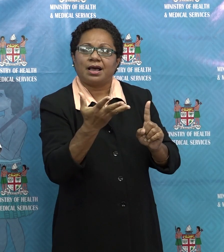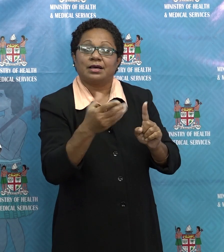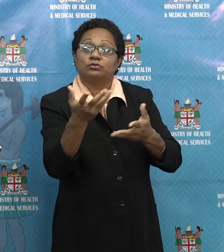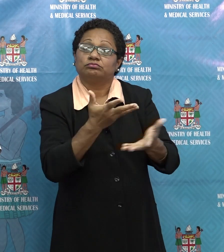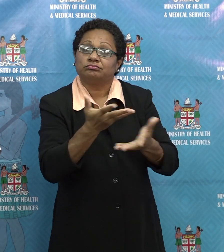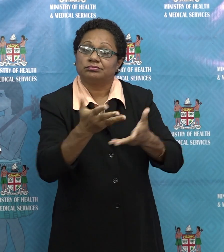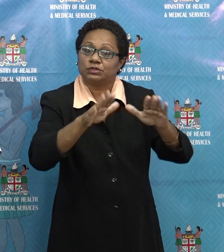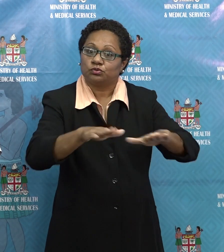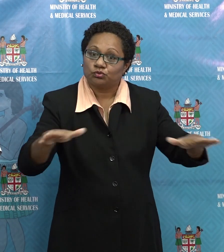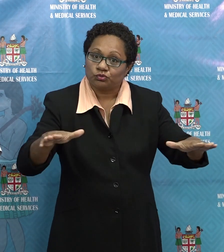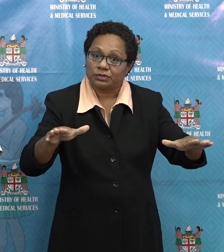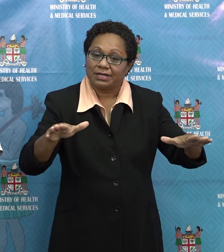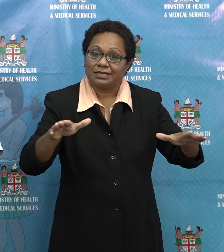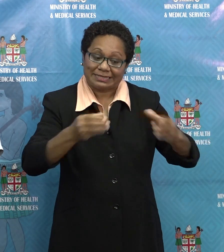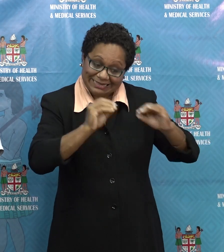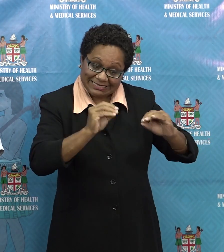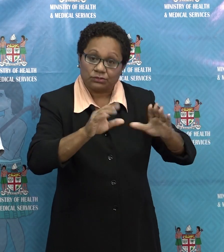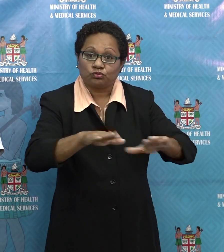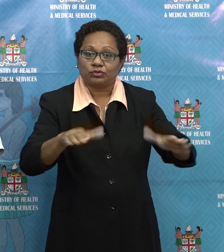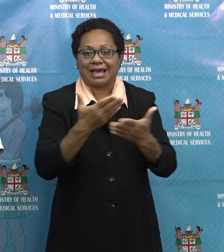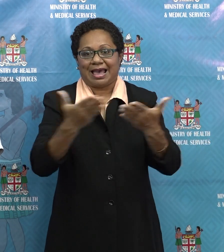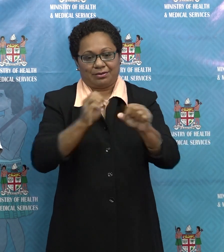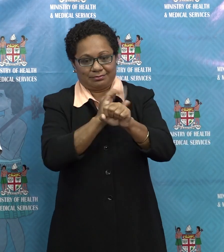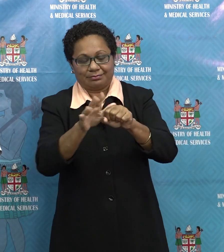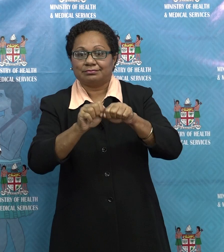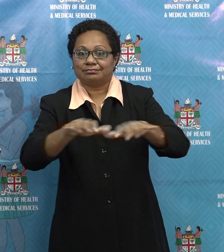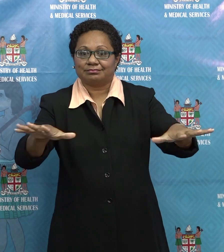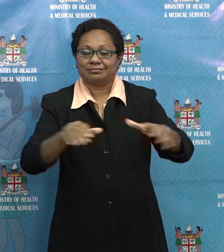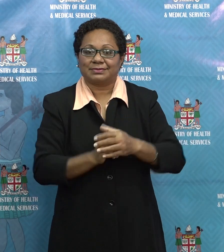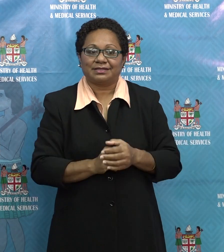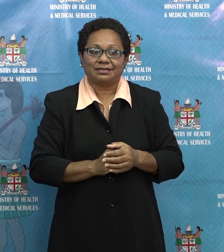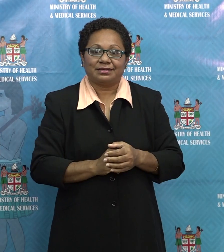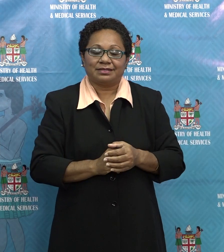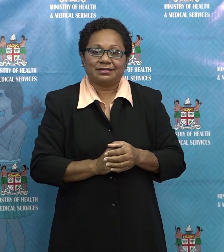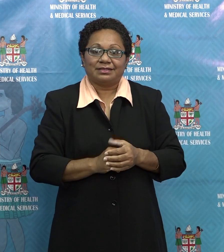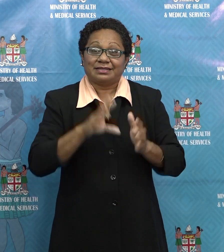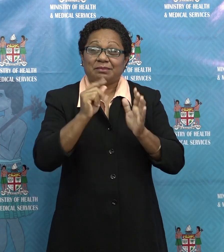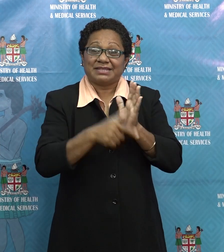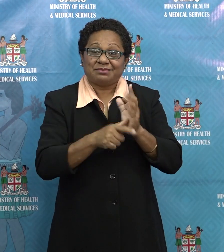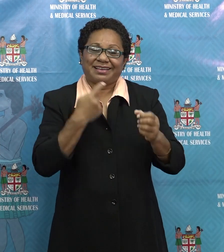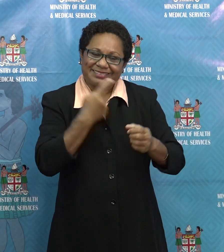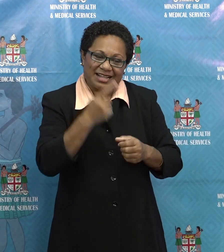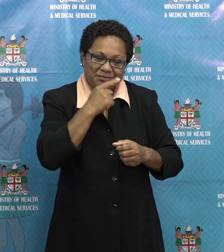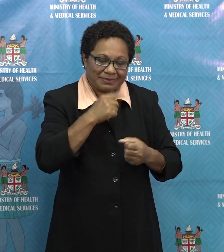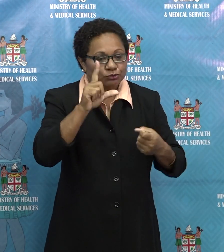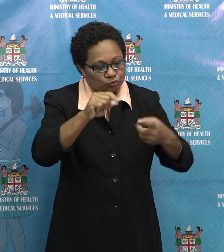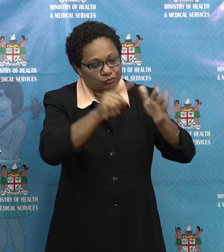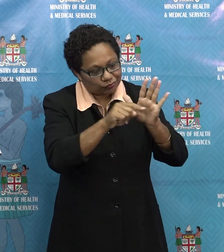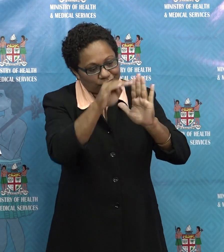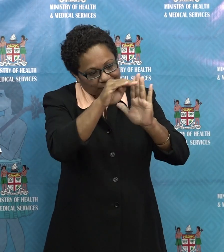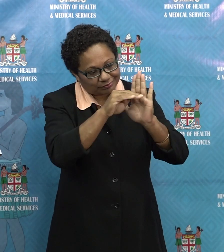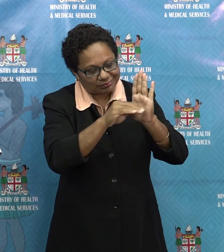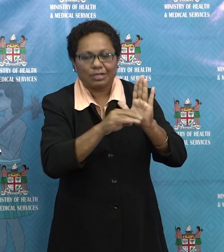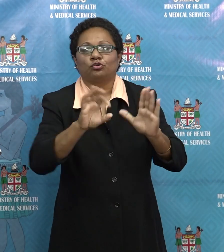children about how the virus can be spread. Sometimes telling people what to do isn't enough. We have to